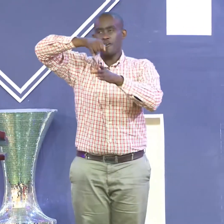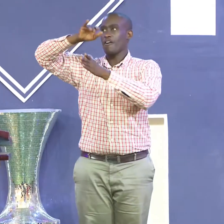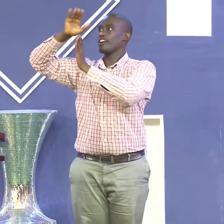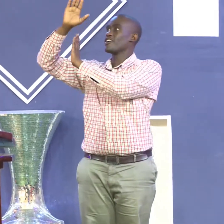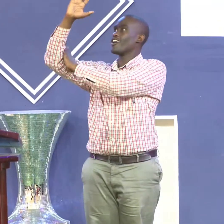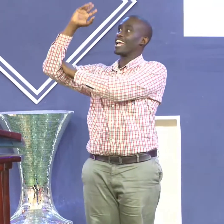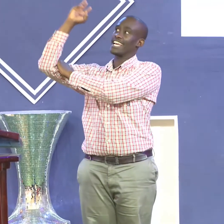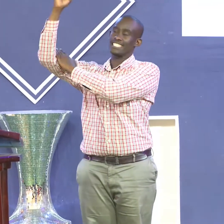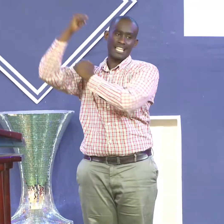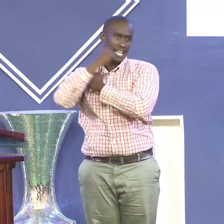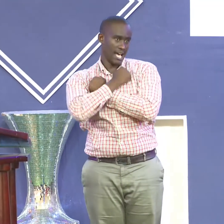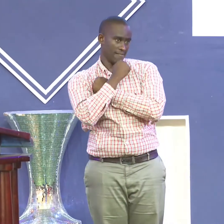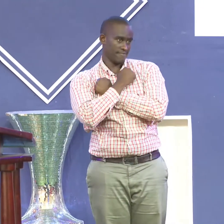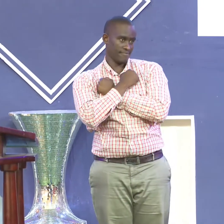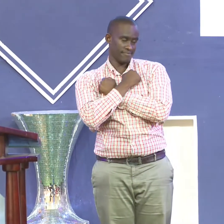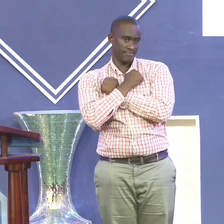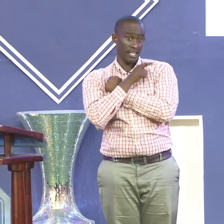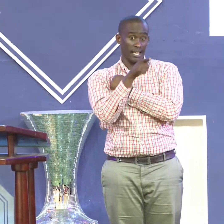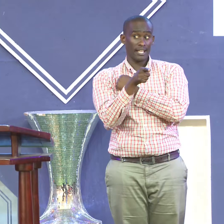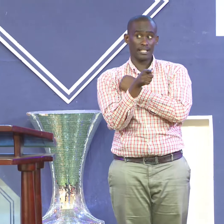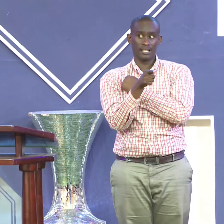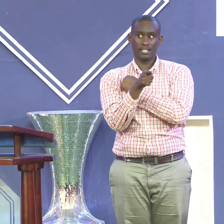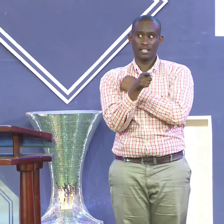He expects you to involve yourself in his